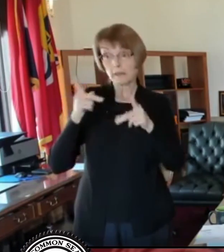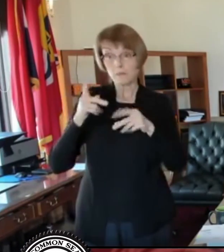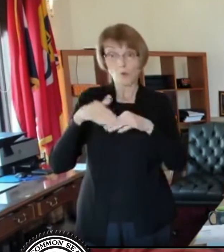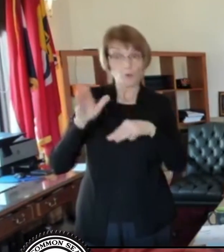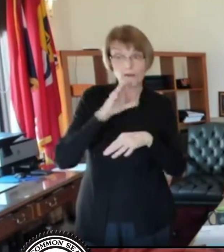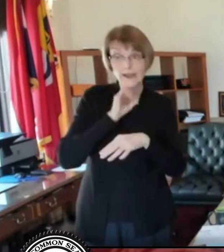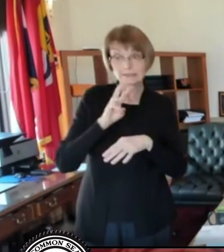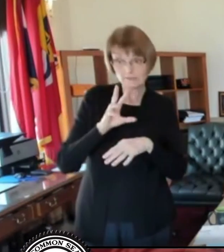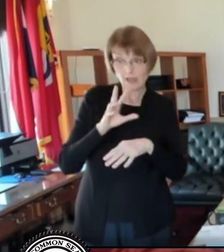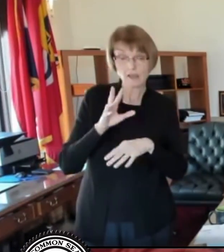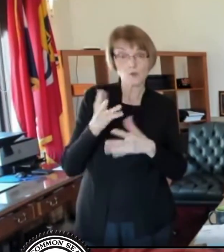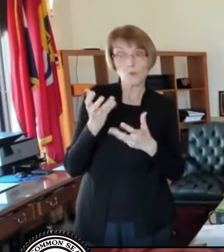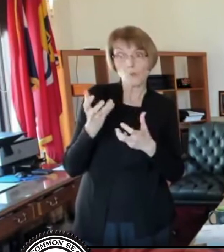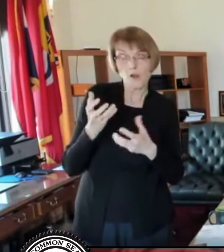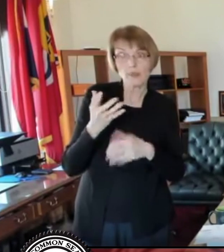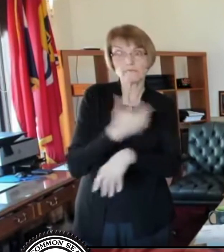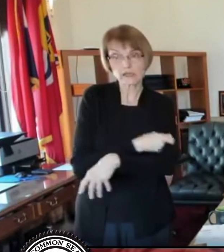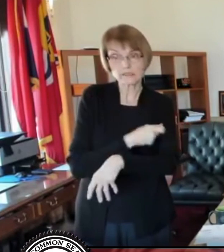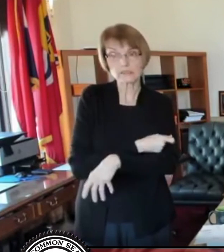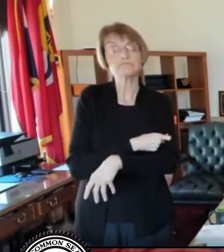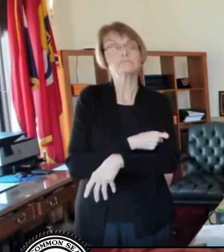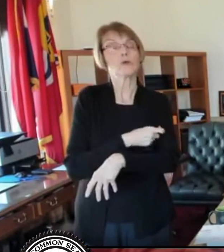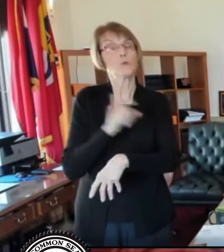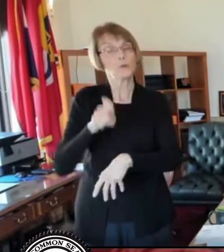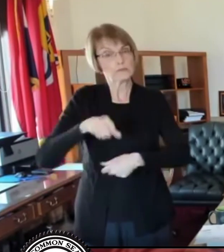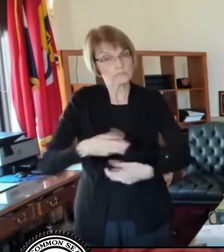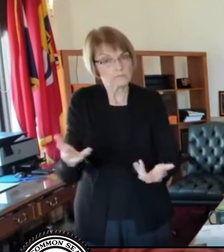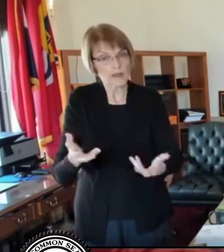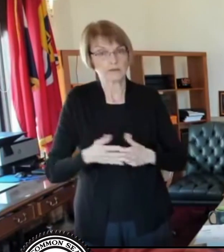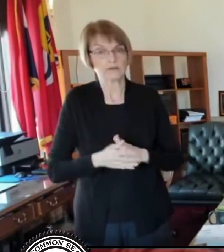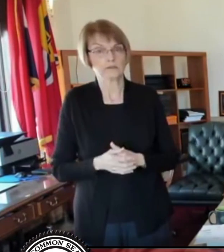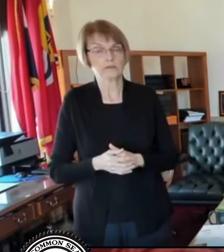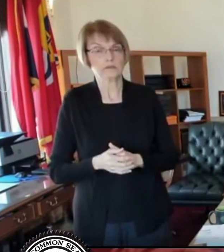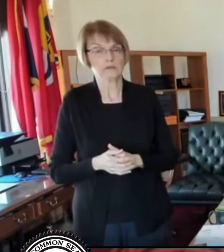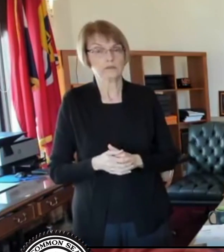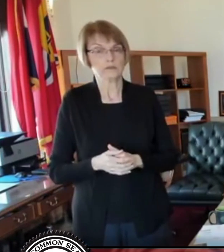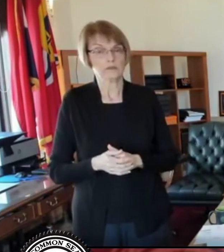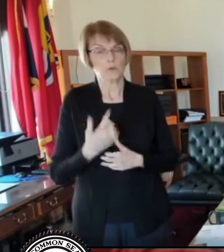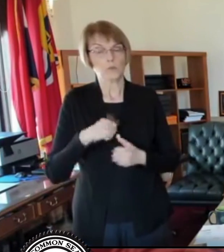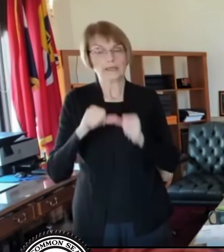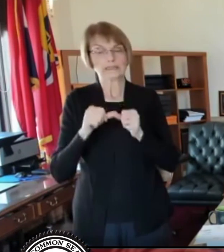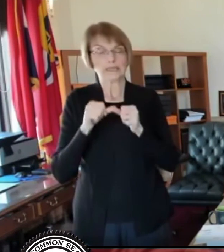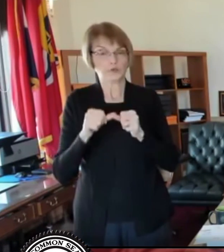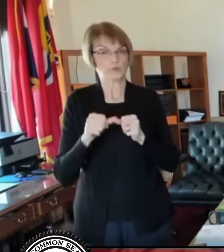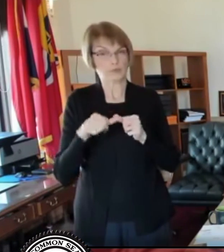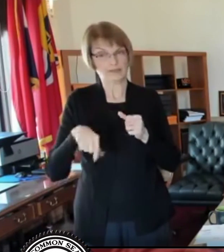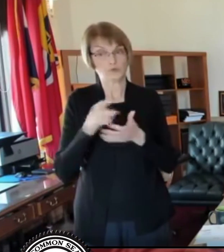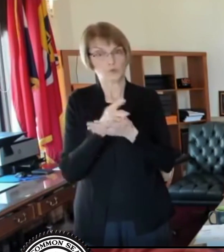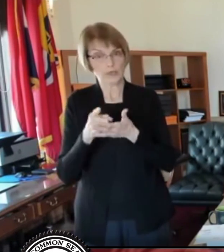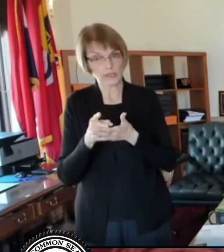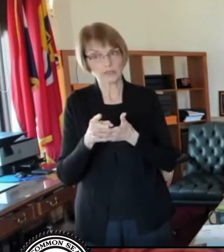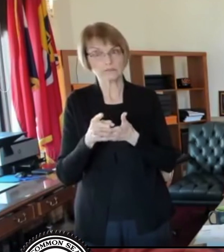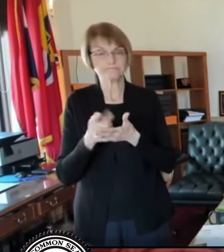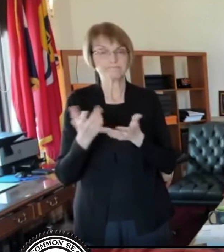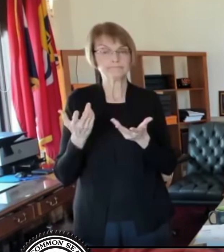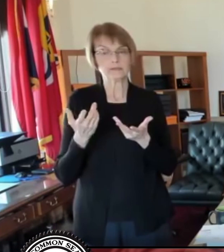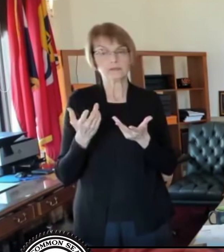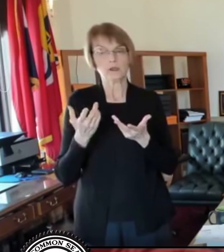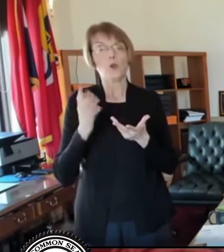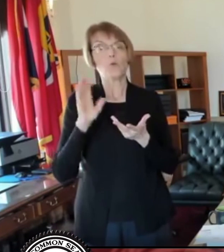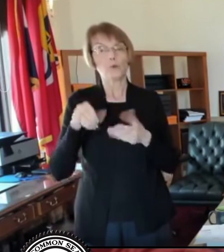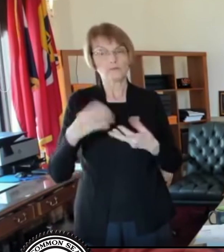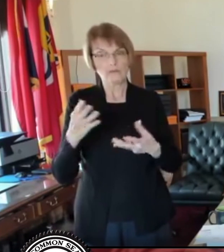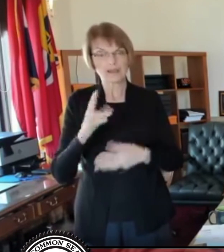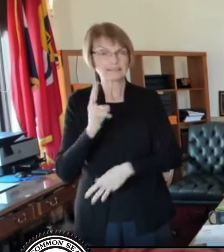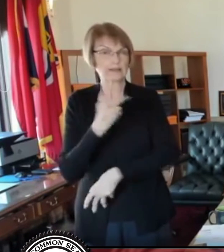get the vaccination is able to do so. And so we are continuing to work on that. This week we will be doing second